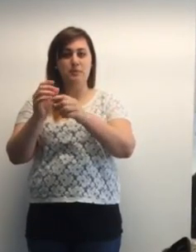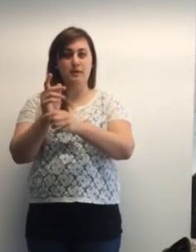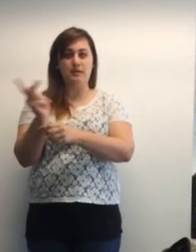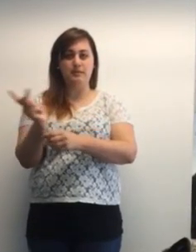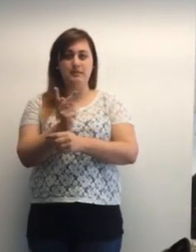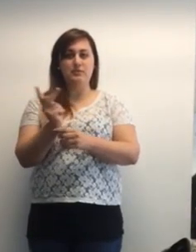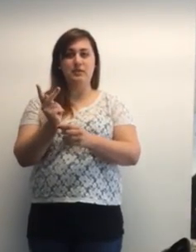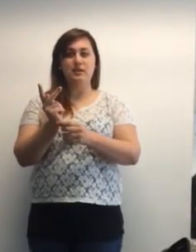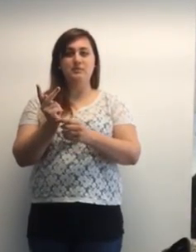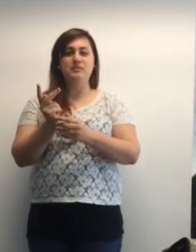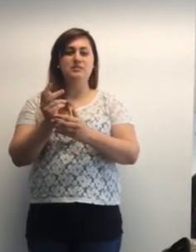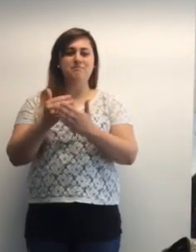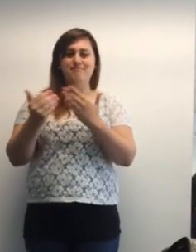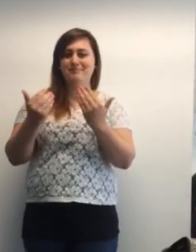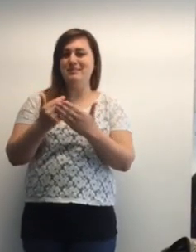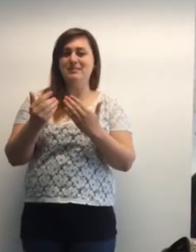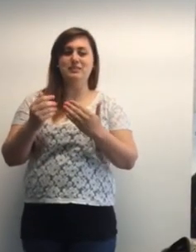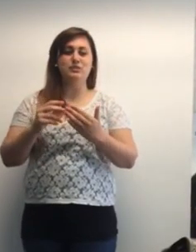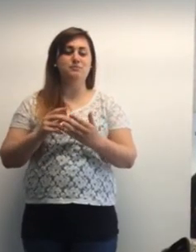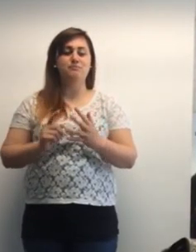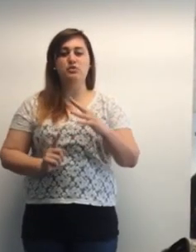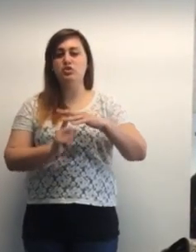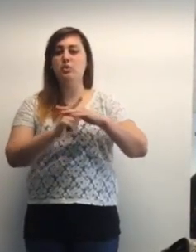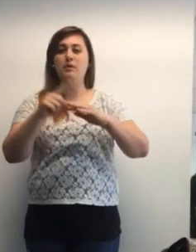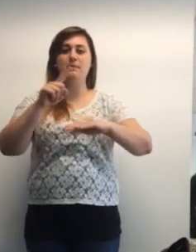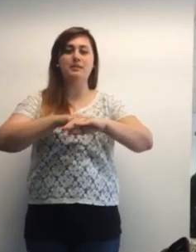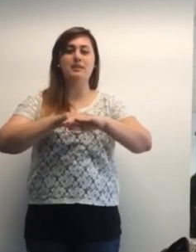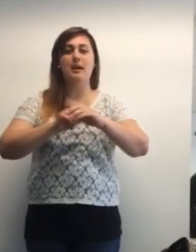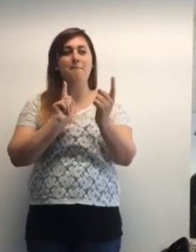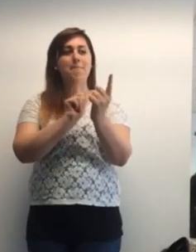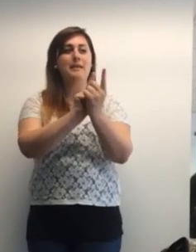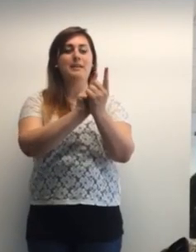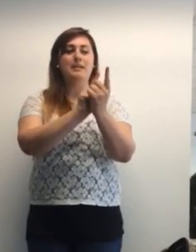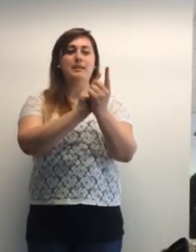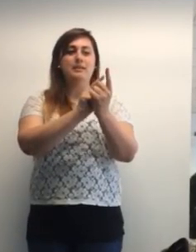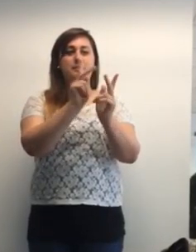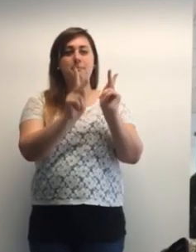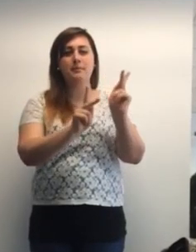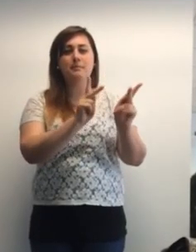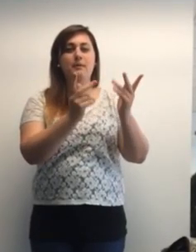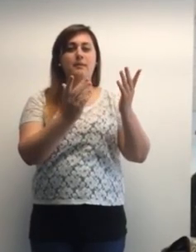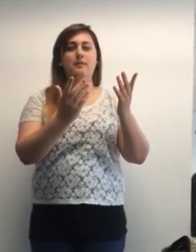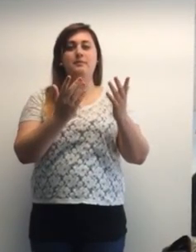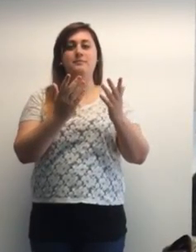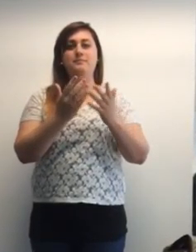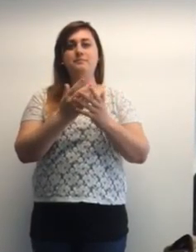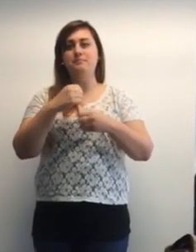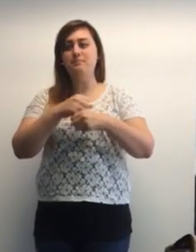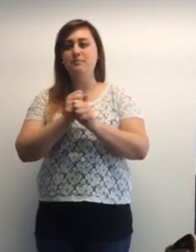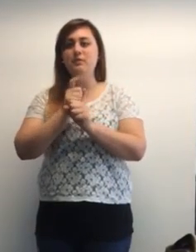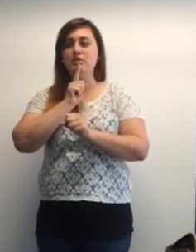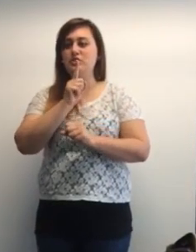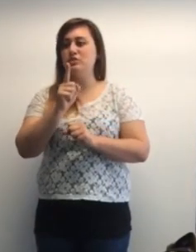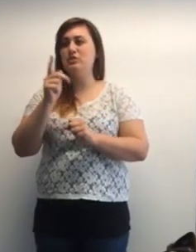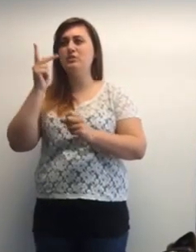if Carly hasn't started, for those of you who have consecutive already, once you start into the actual interpreting section, we'll start hounding you a